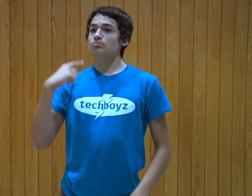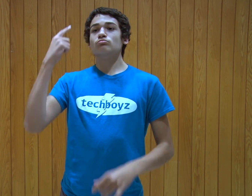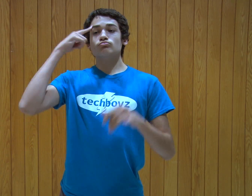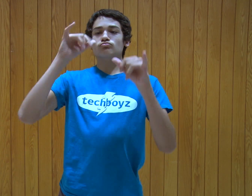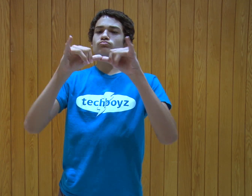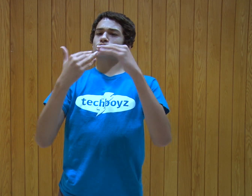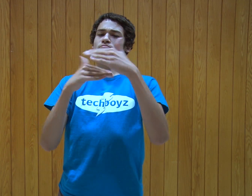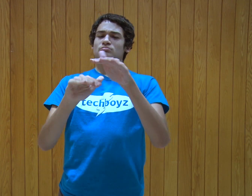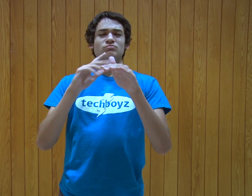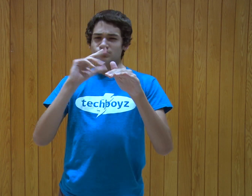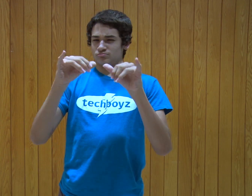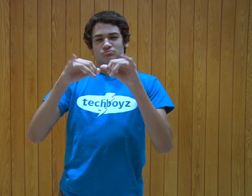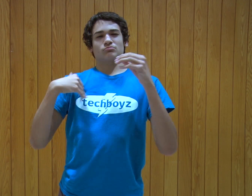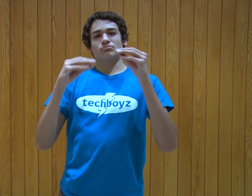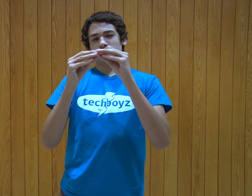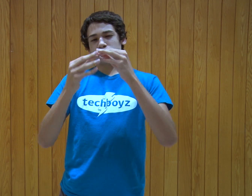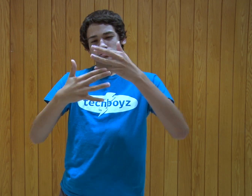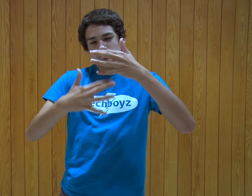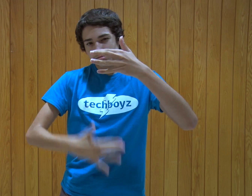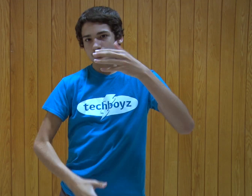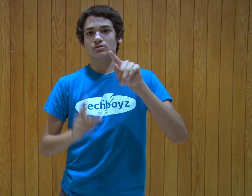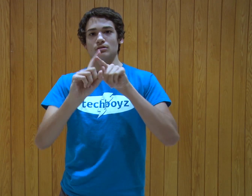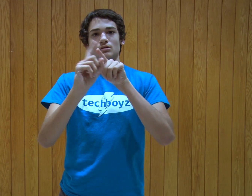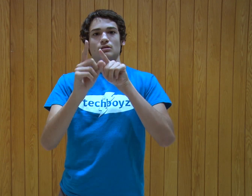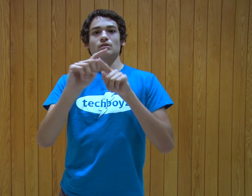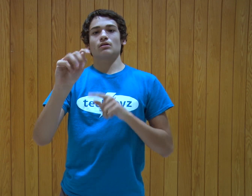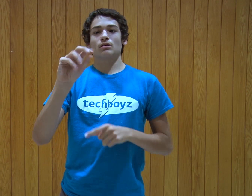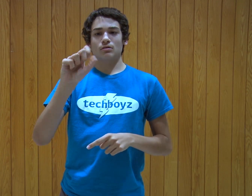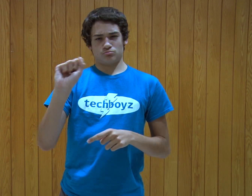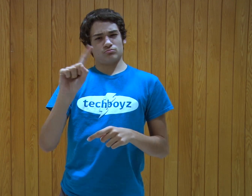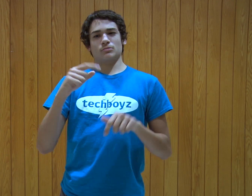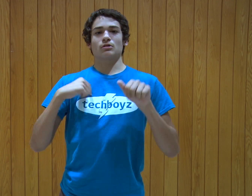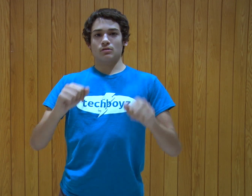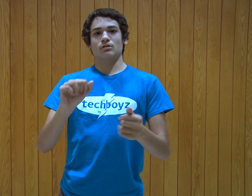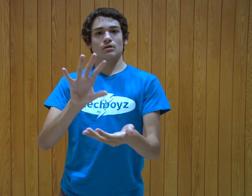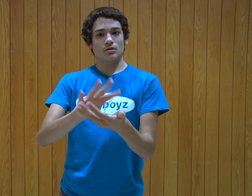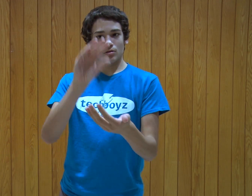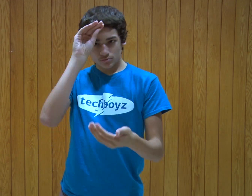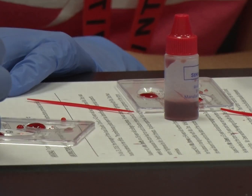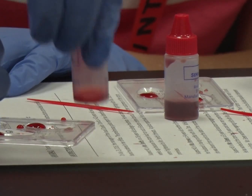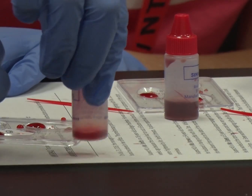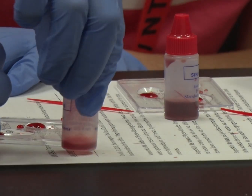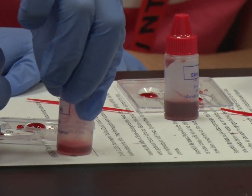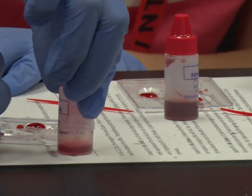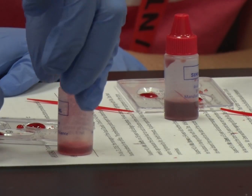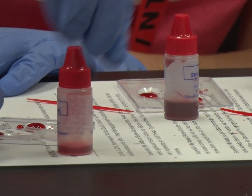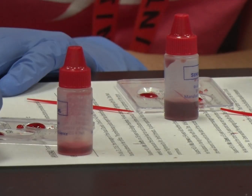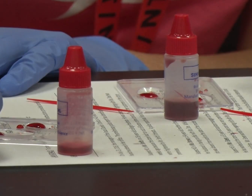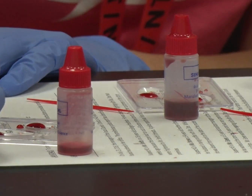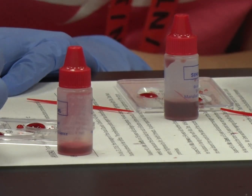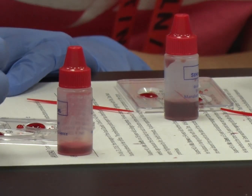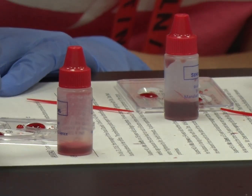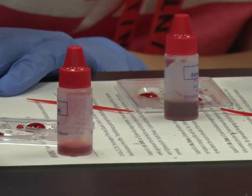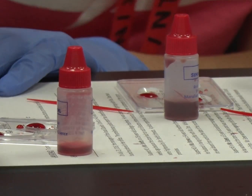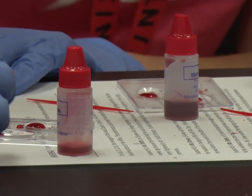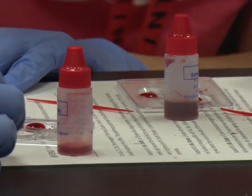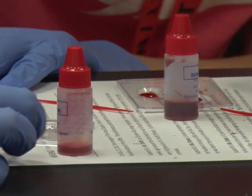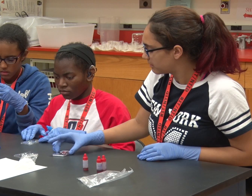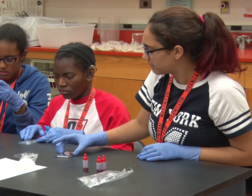part so far. You know, I thought engineering was really limited before, but wow, like there's just so much to learn that I didn't even know about. Well,